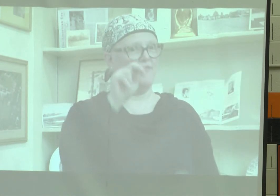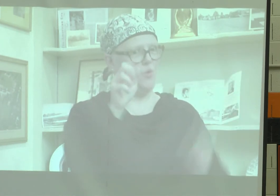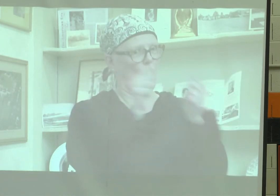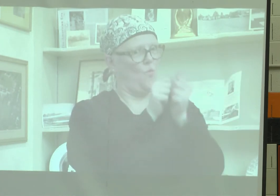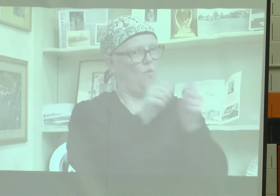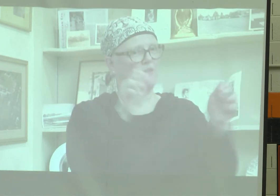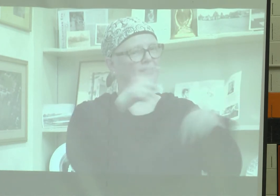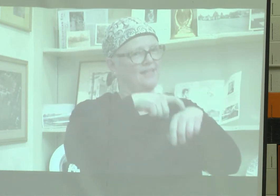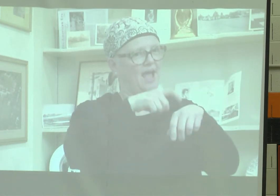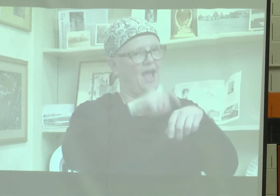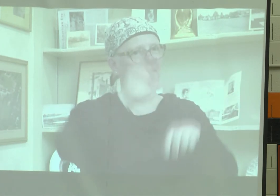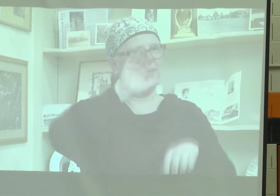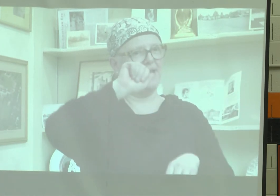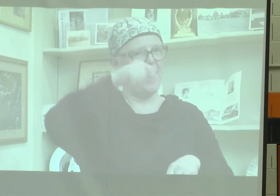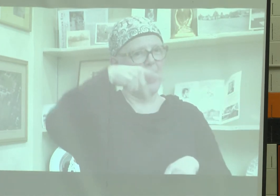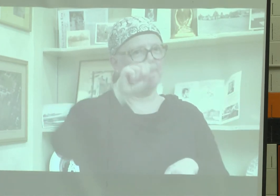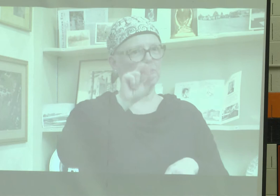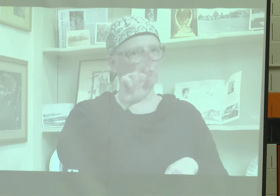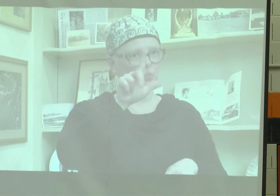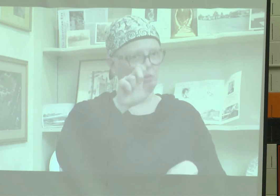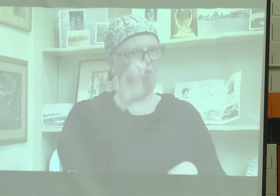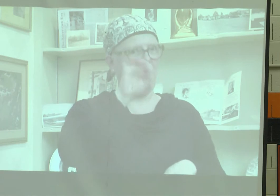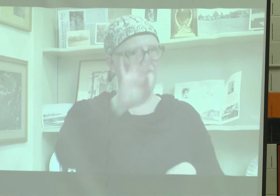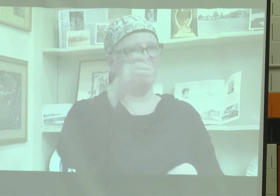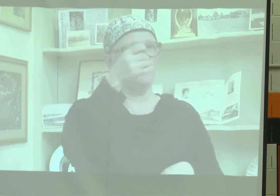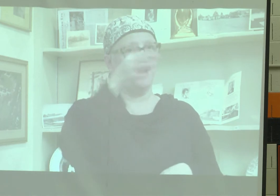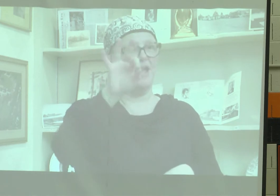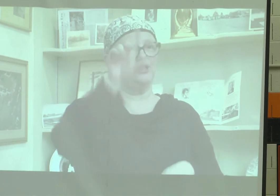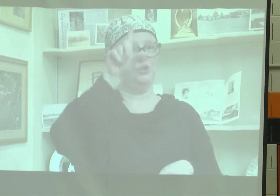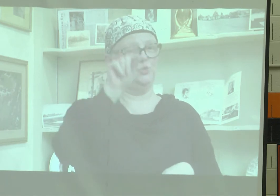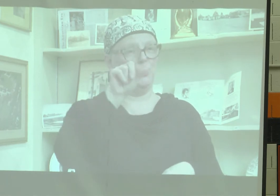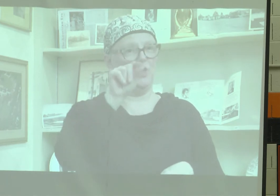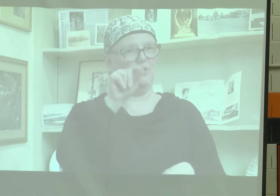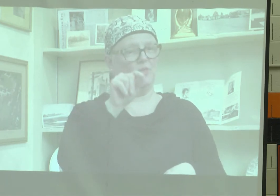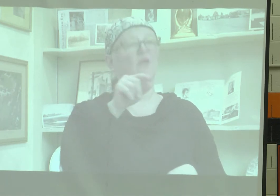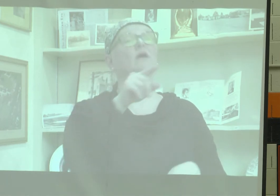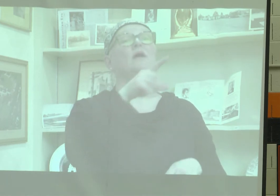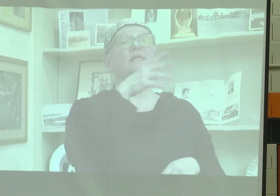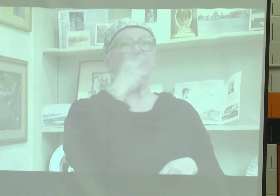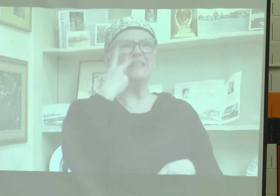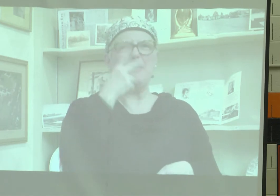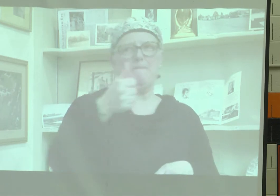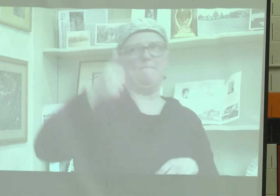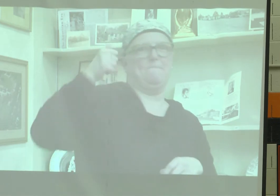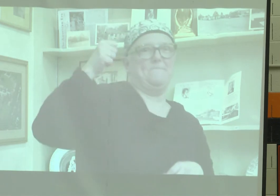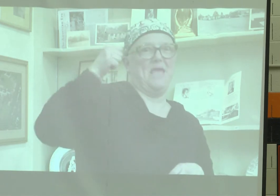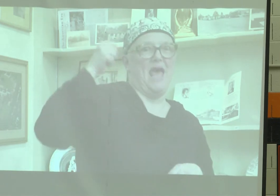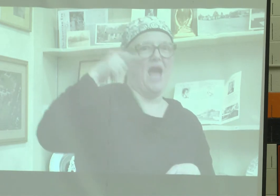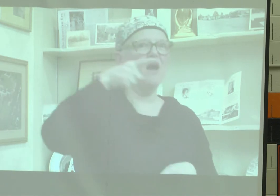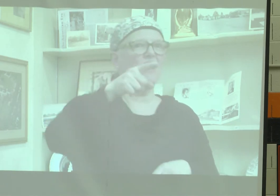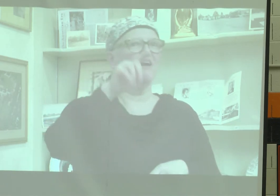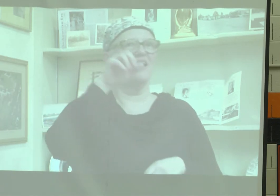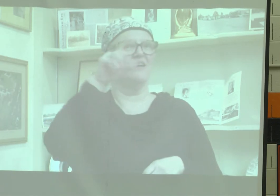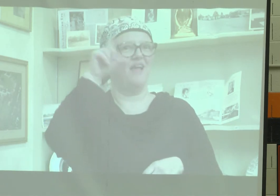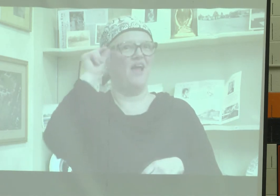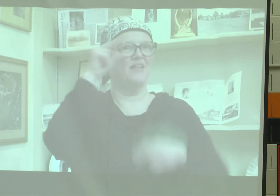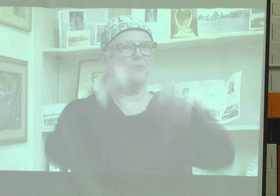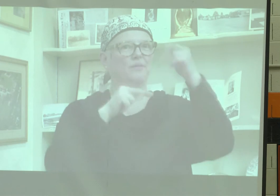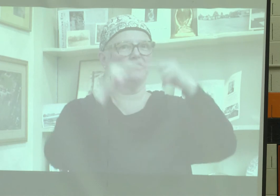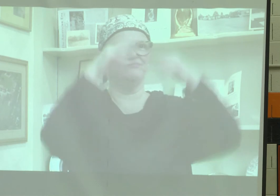ASD's superintendent, with the time capsule, buried in 1920, you'll see, and